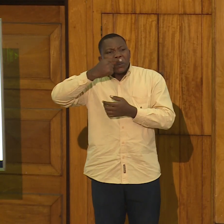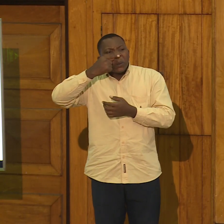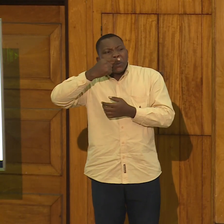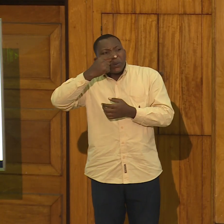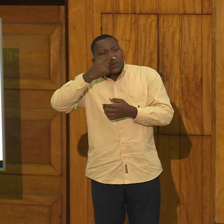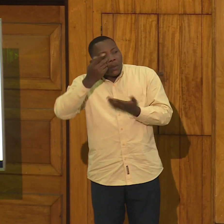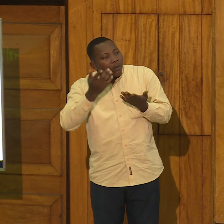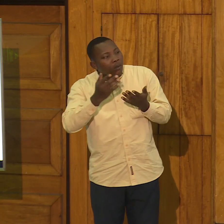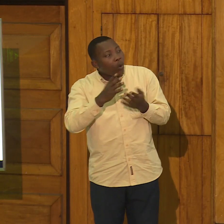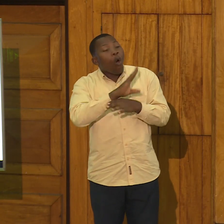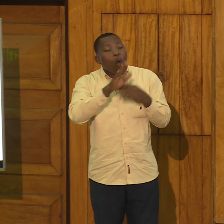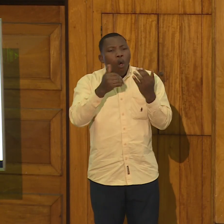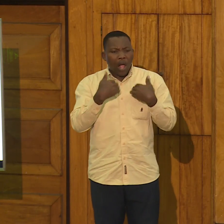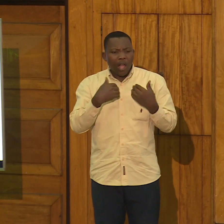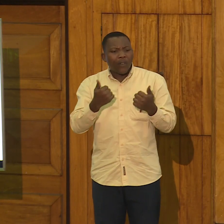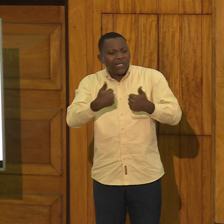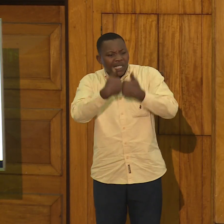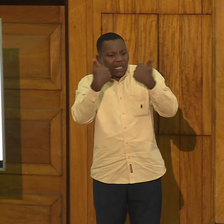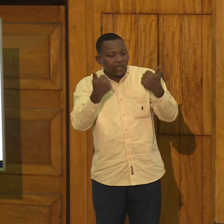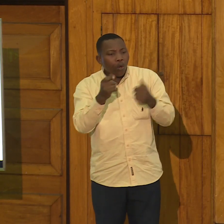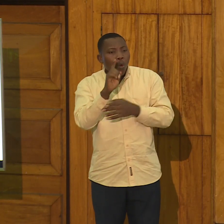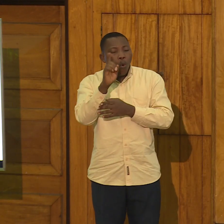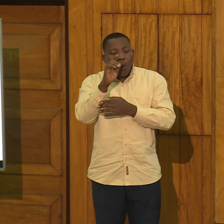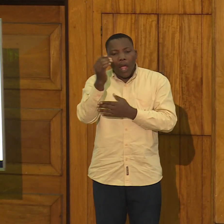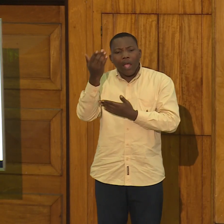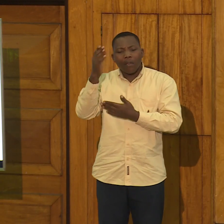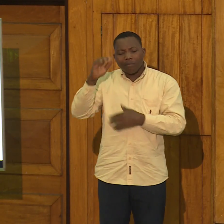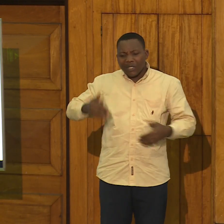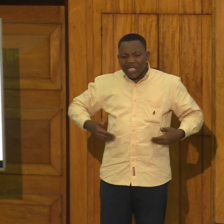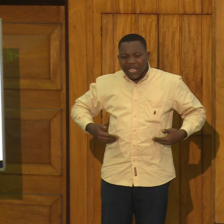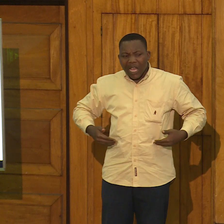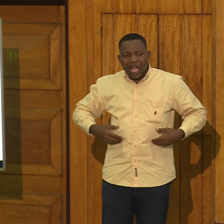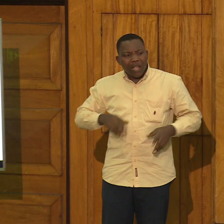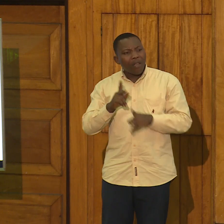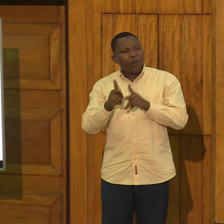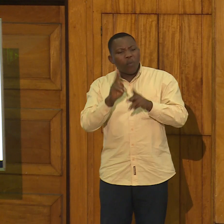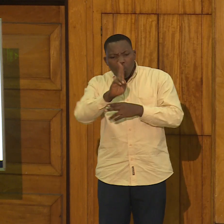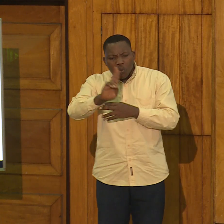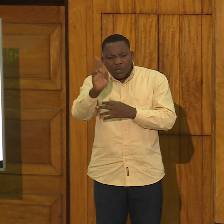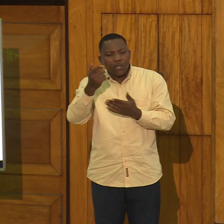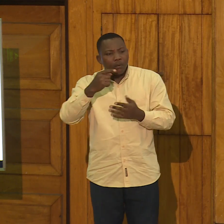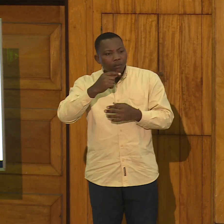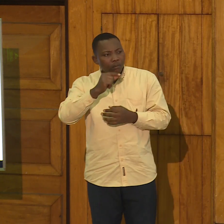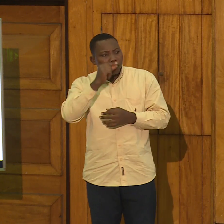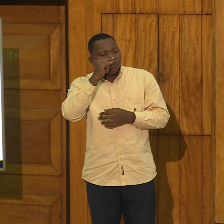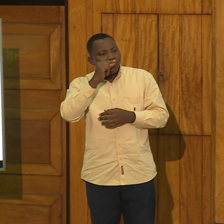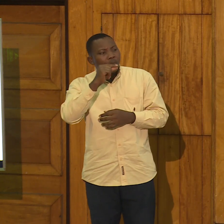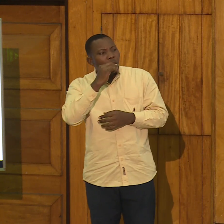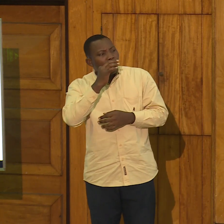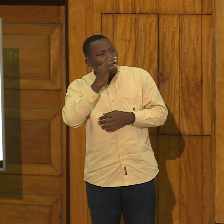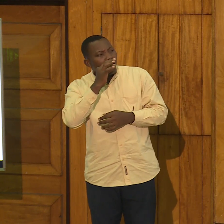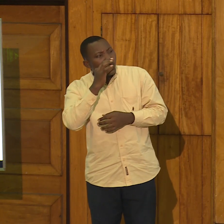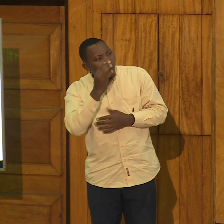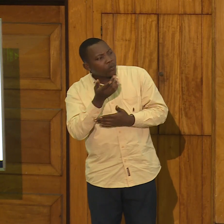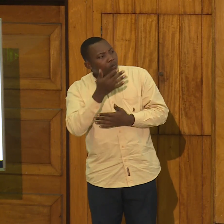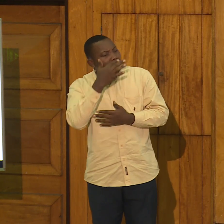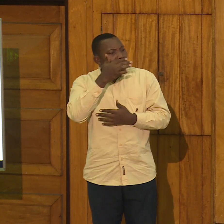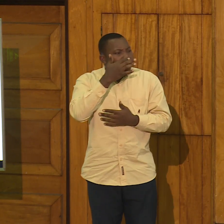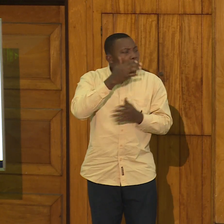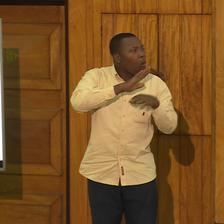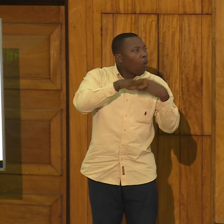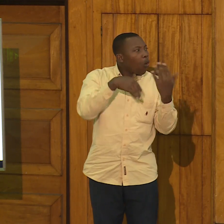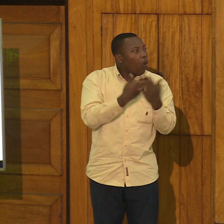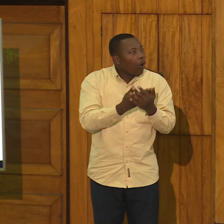we have a challenge where our young people are using drugs and substances, but if we look at the comparison,